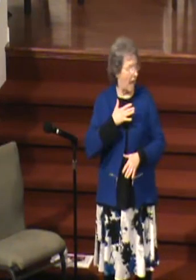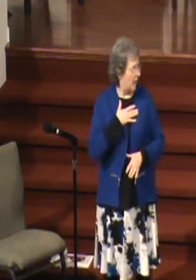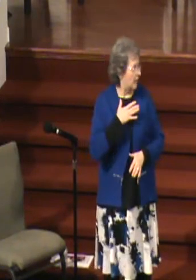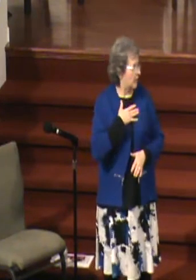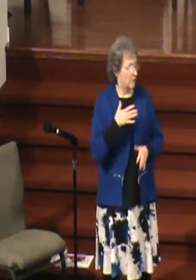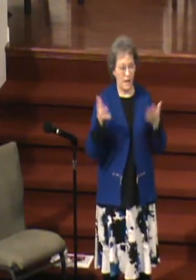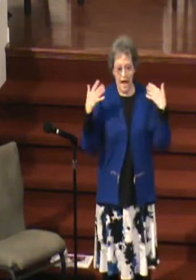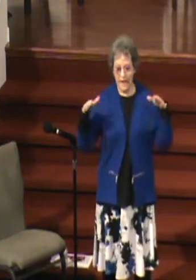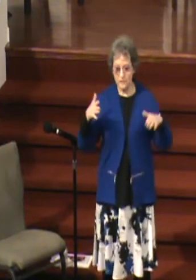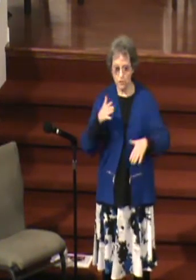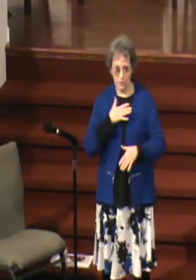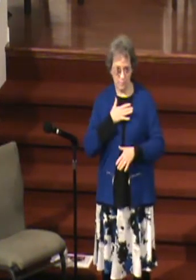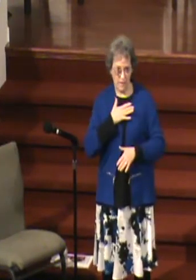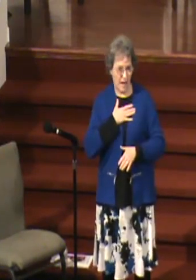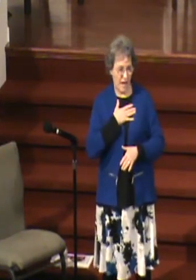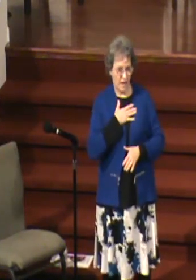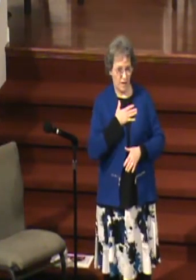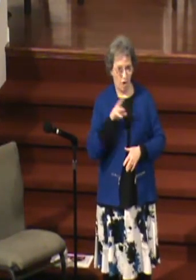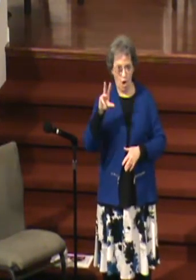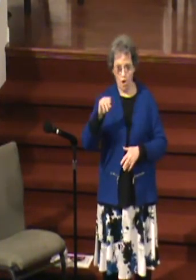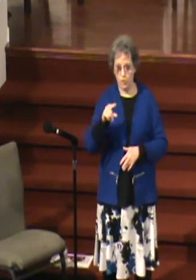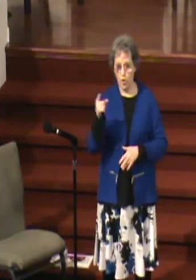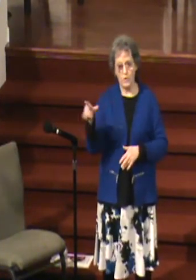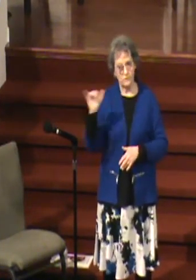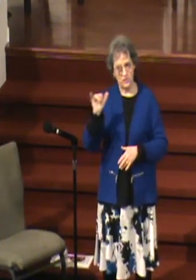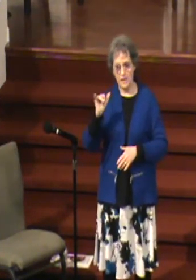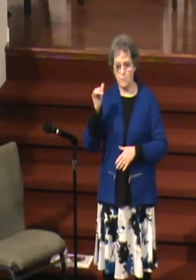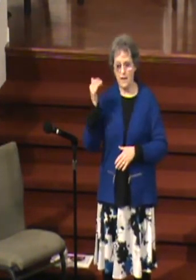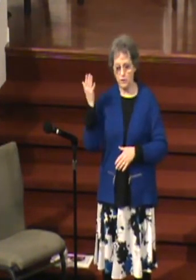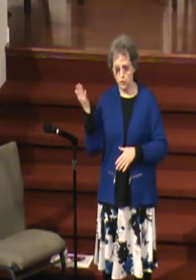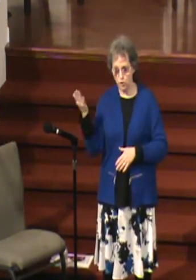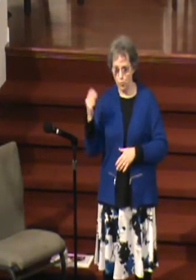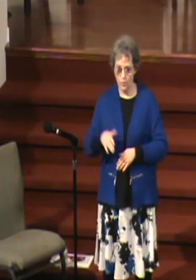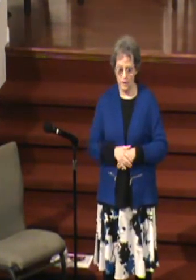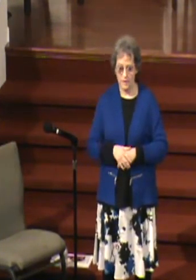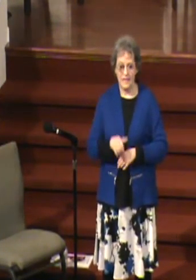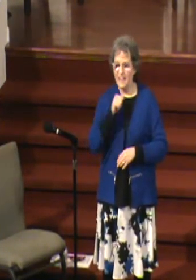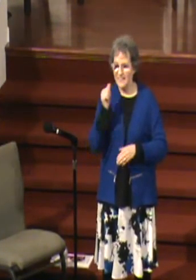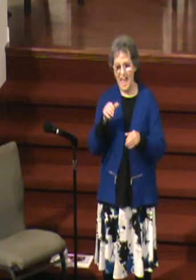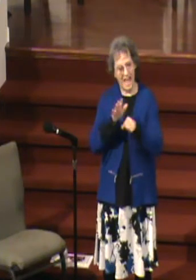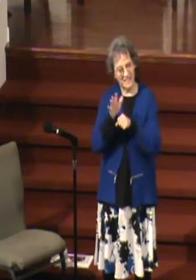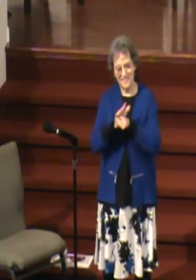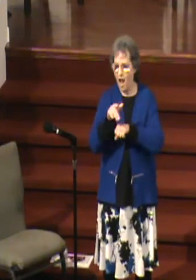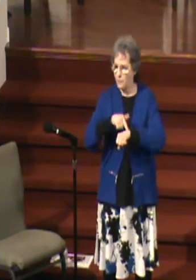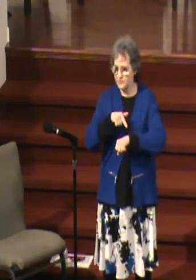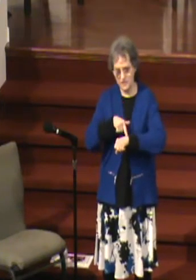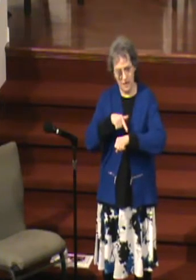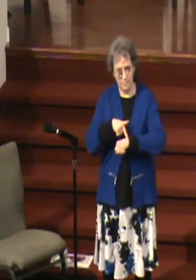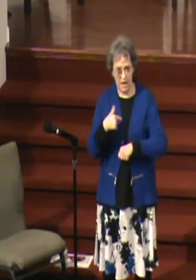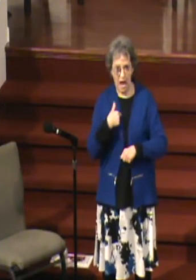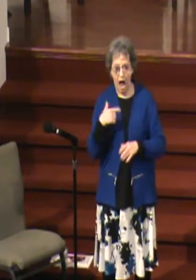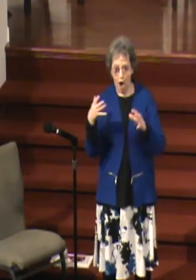Angel of mine, no one like you. Truly not enough time, I wanted more time with